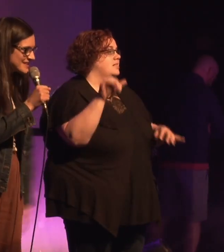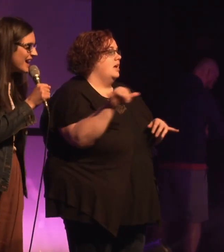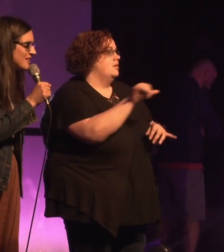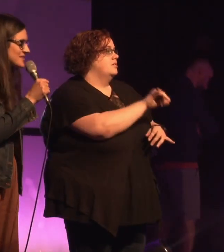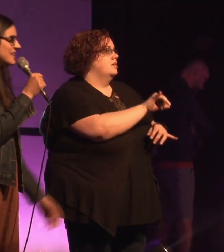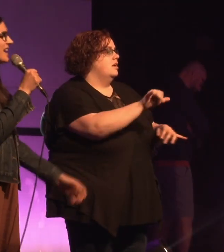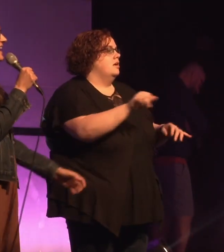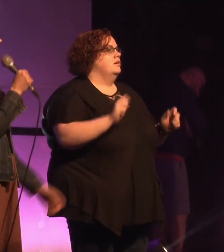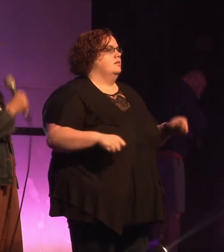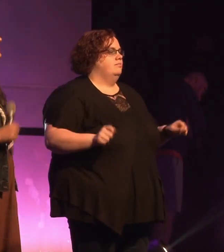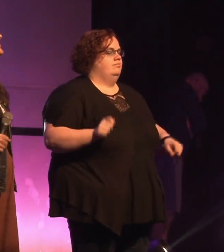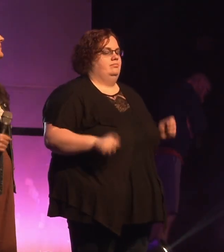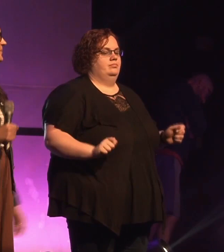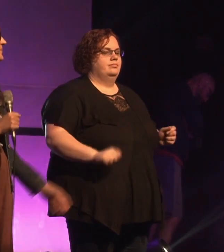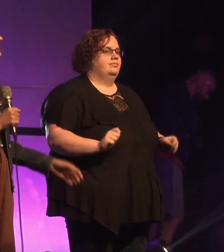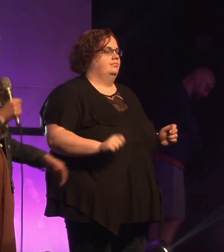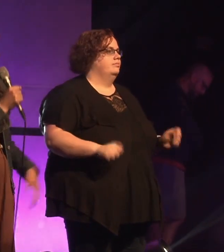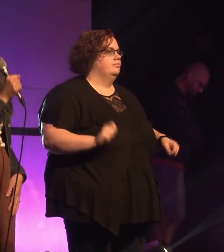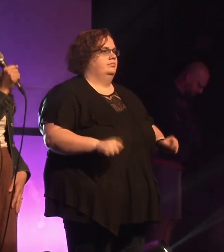what it sounds like.